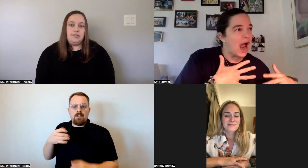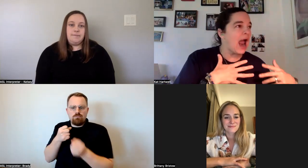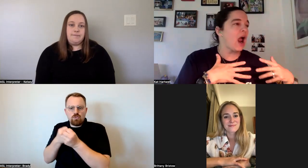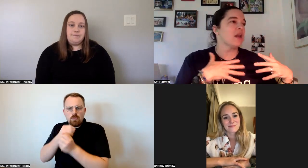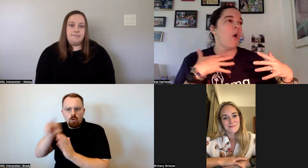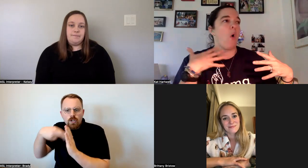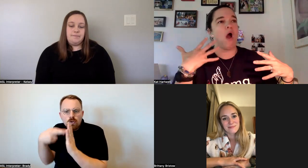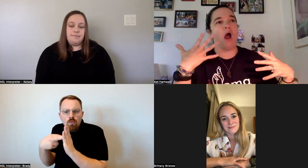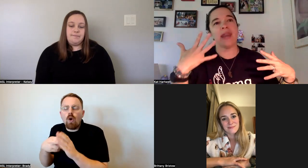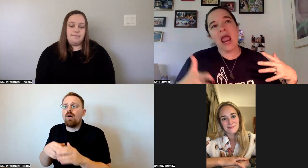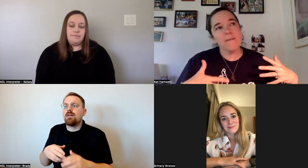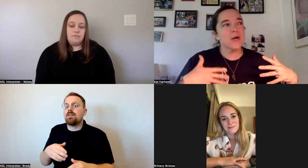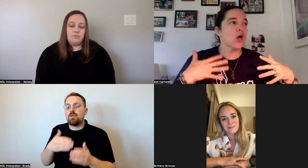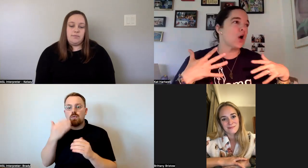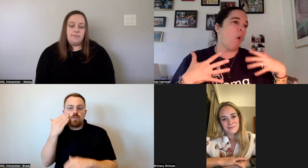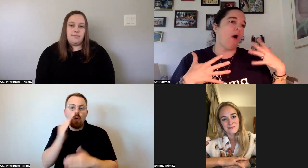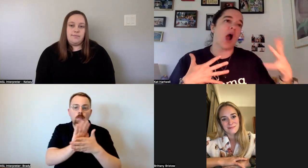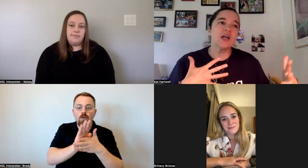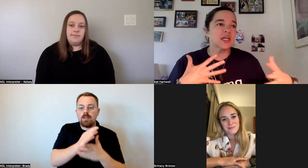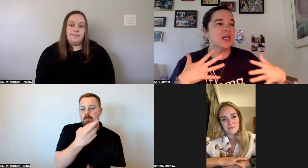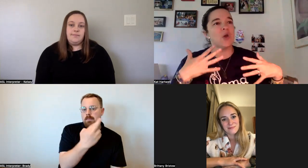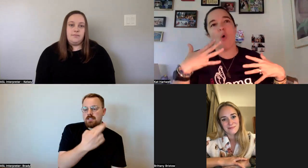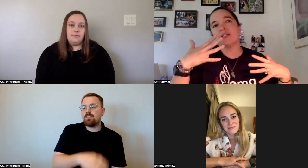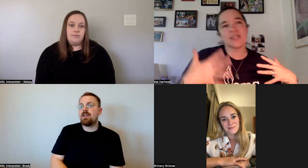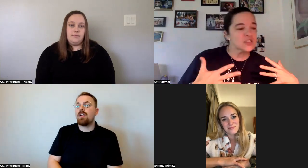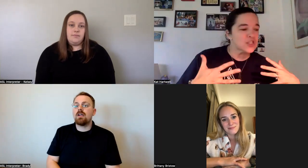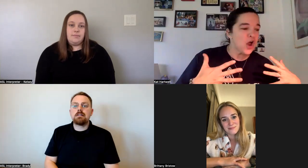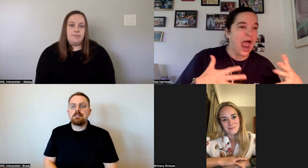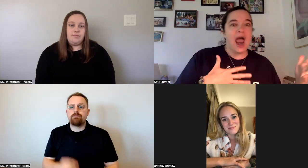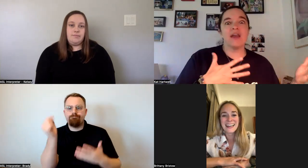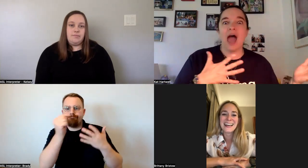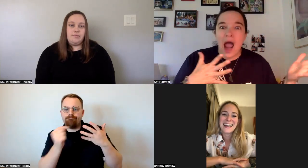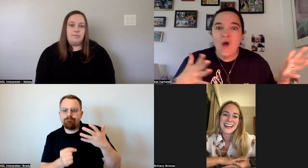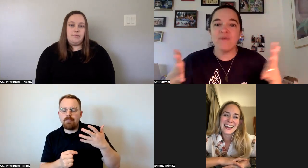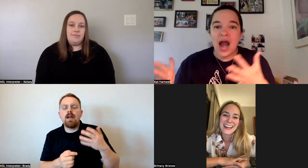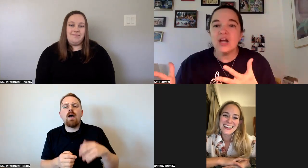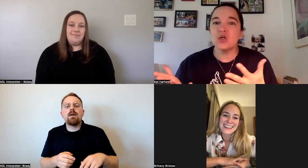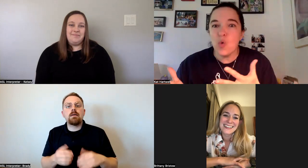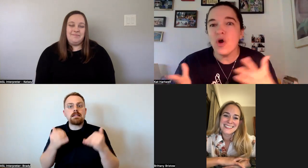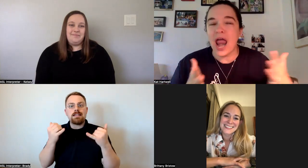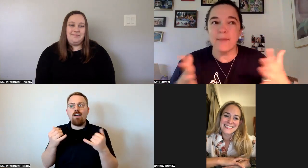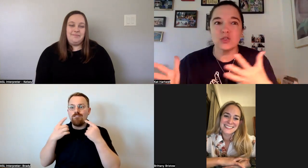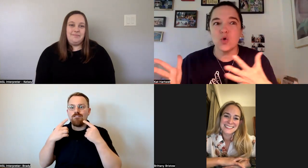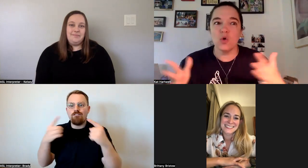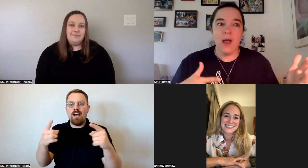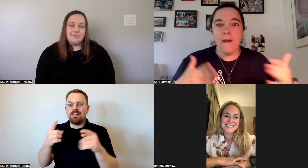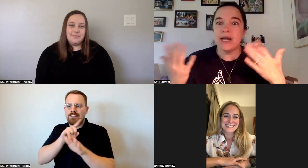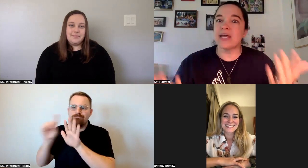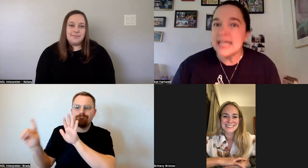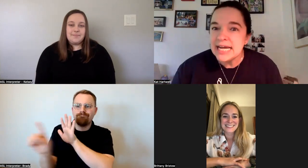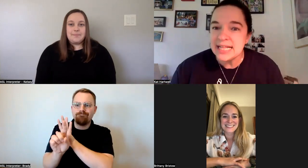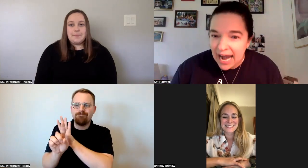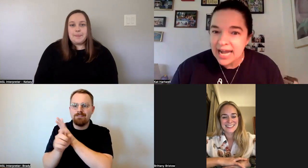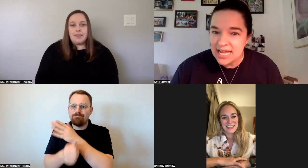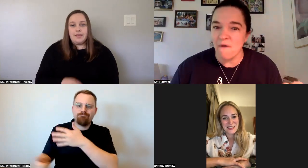best friend or neighbor or cousin or sister, and now finally you were able to be